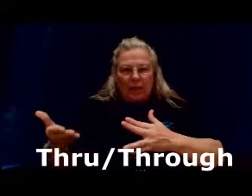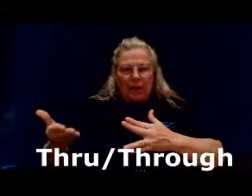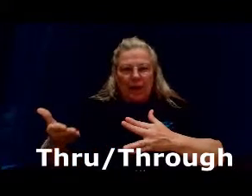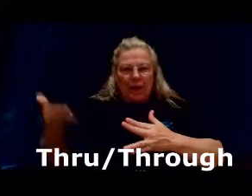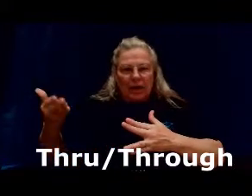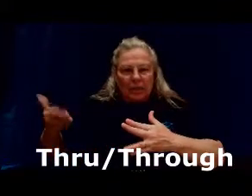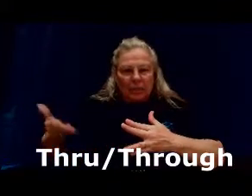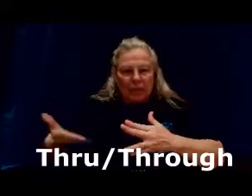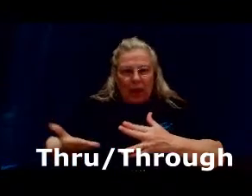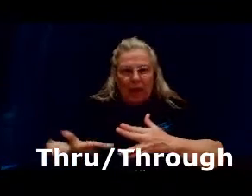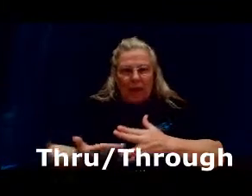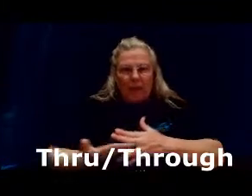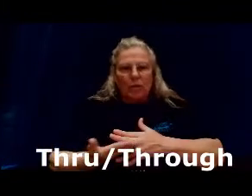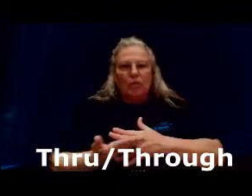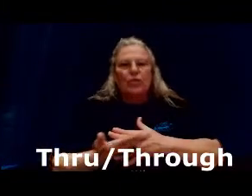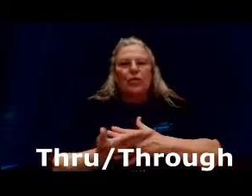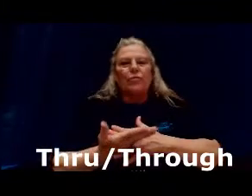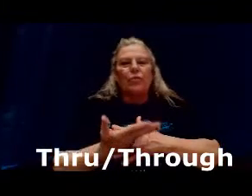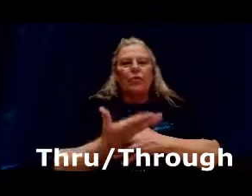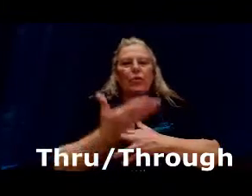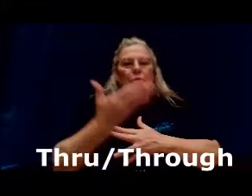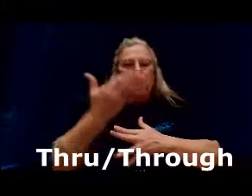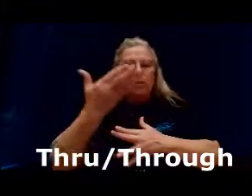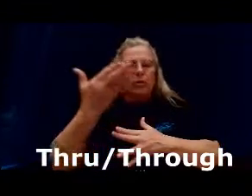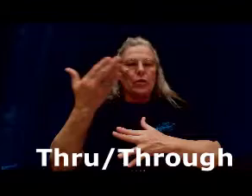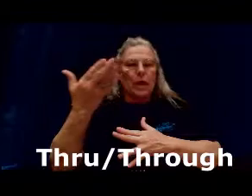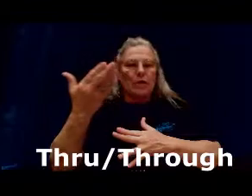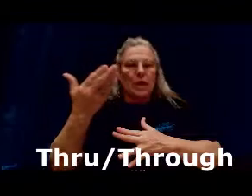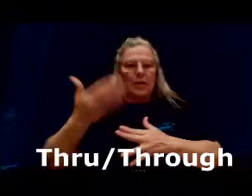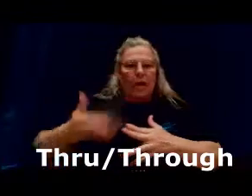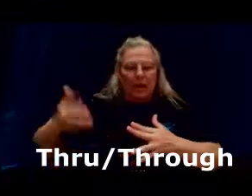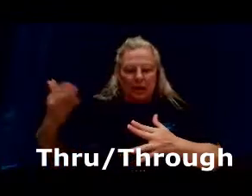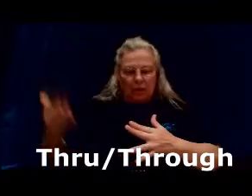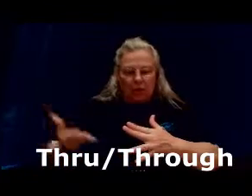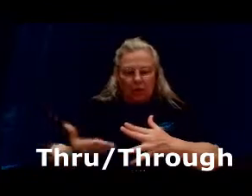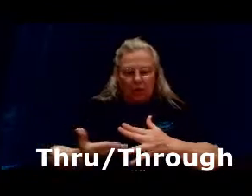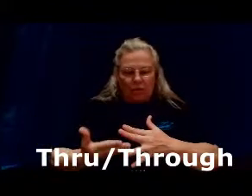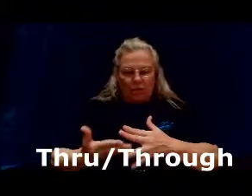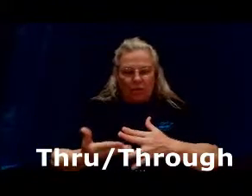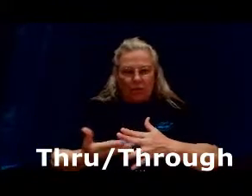dominant hand, palm up, goes through your non-dominant hand. Through.